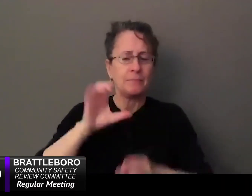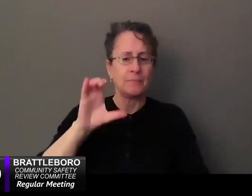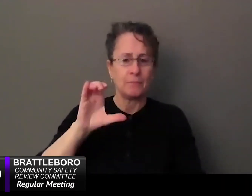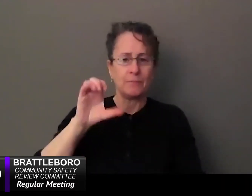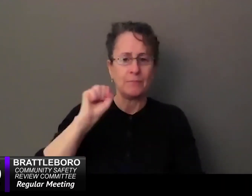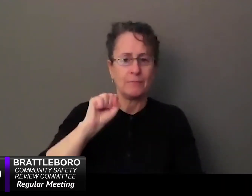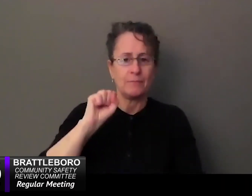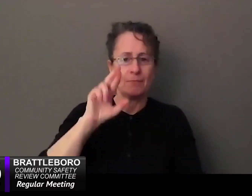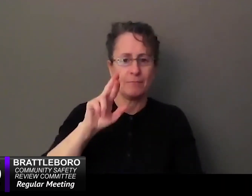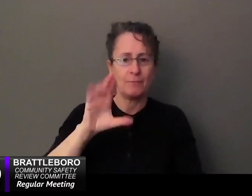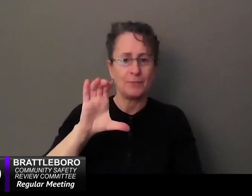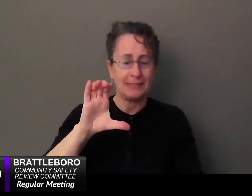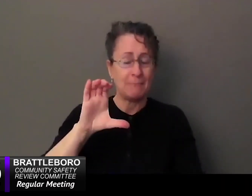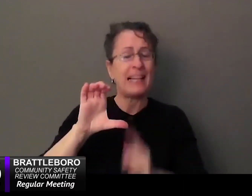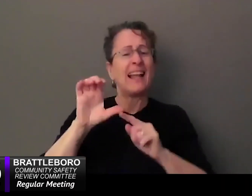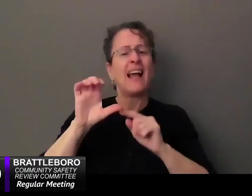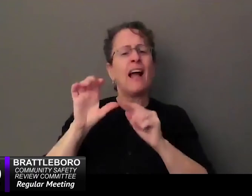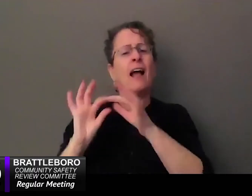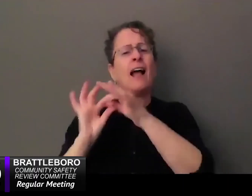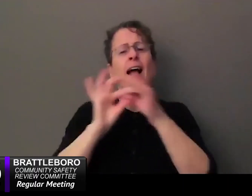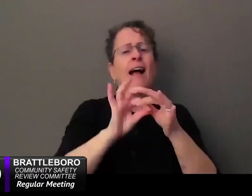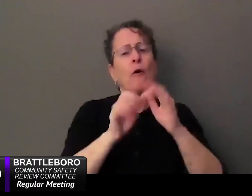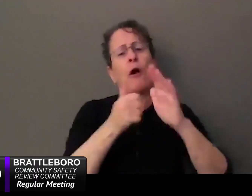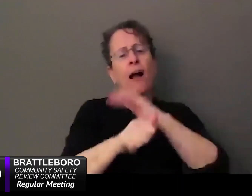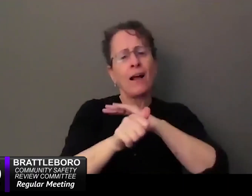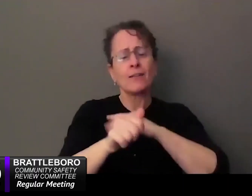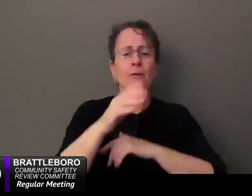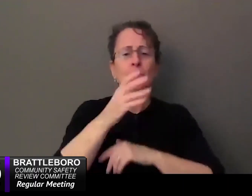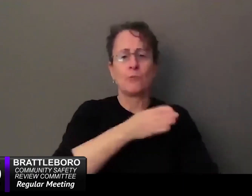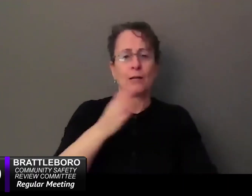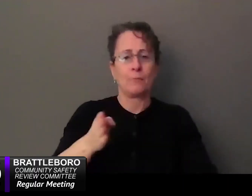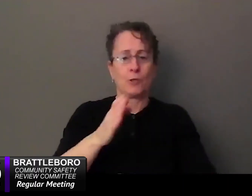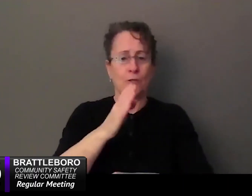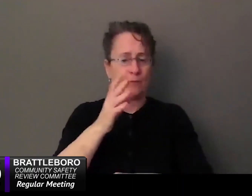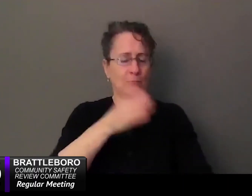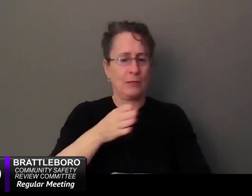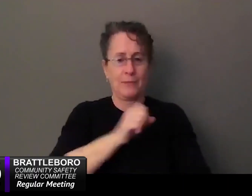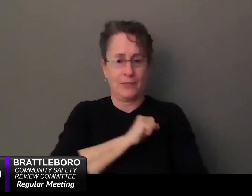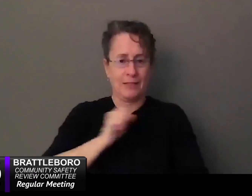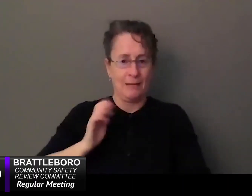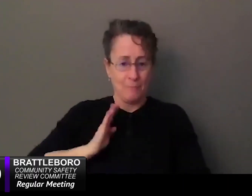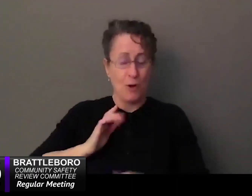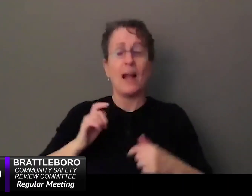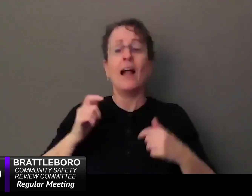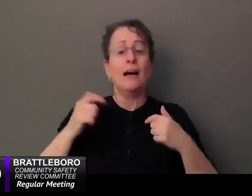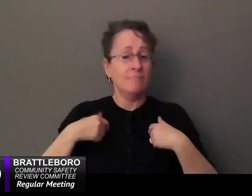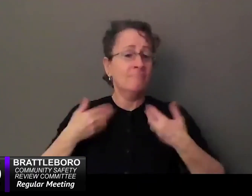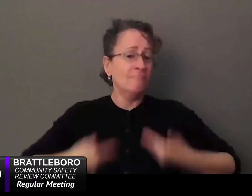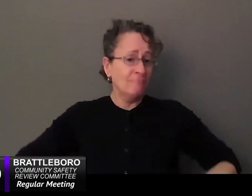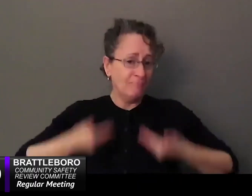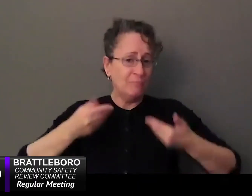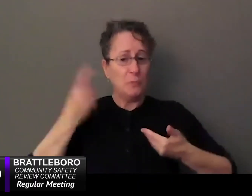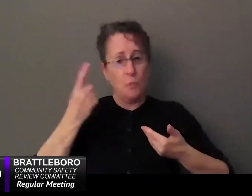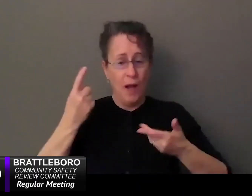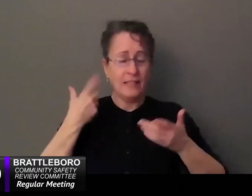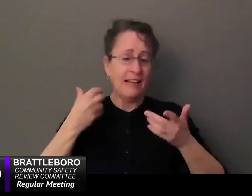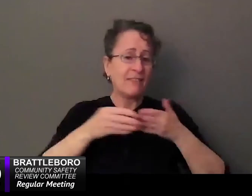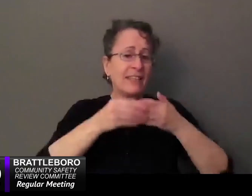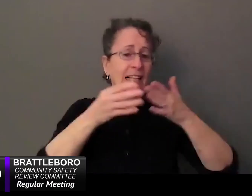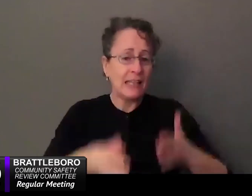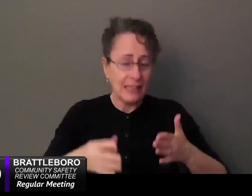I am one of your hosts, and by host I mean facilitator. My name is